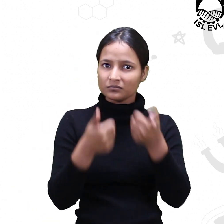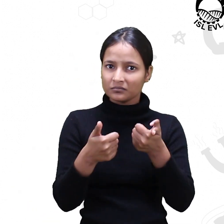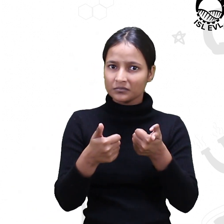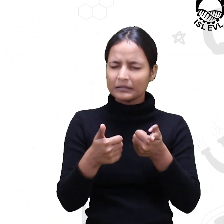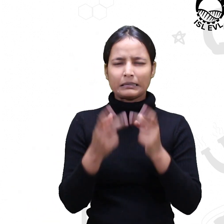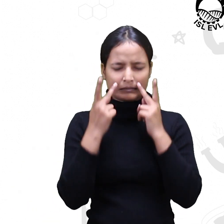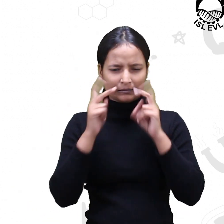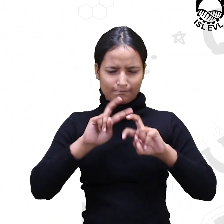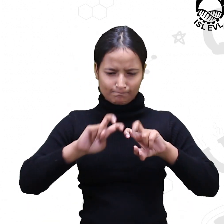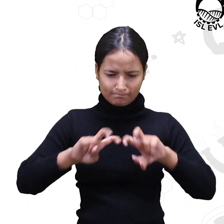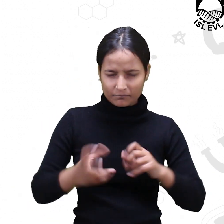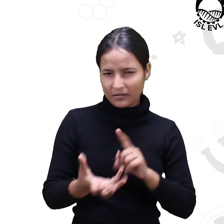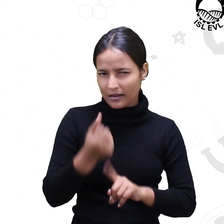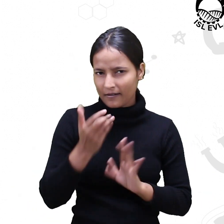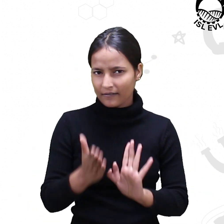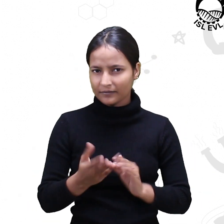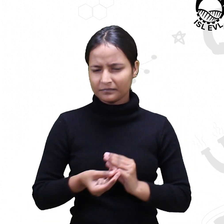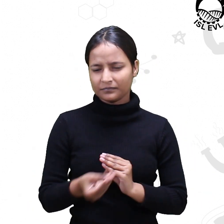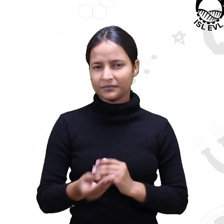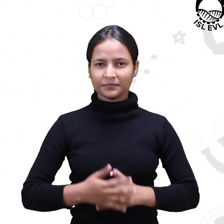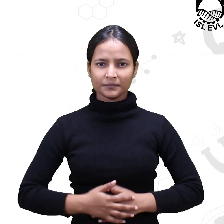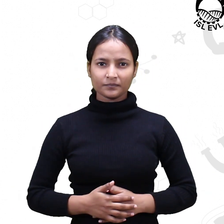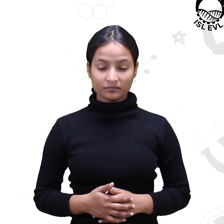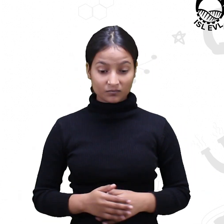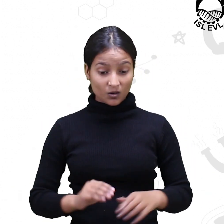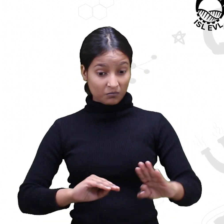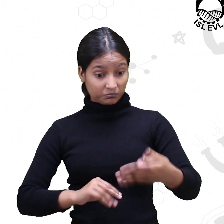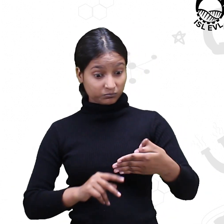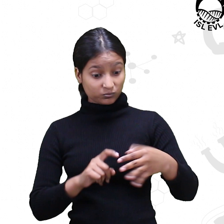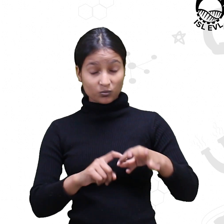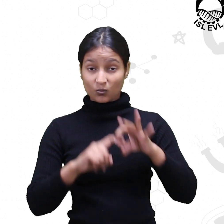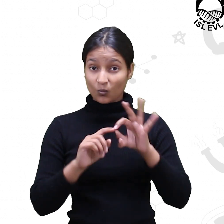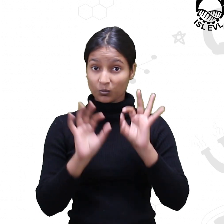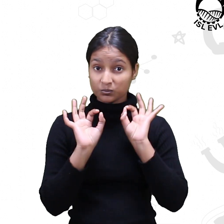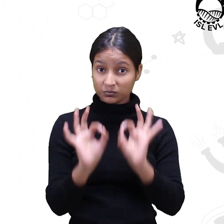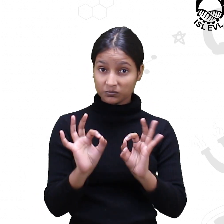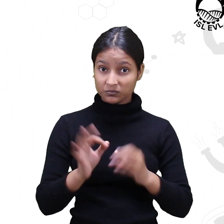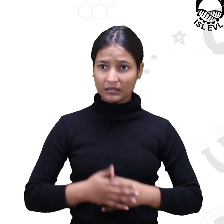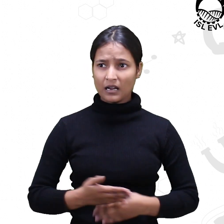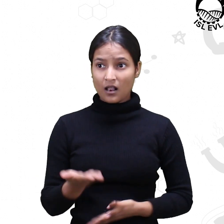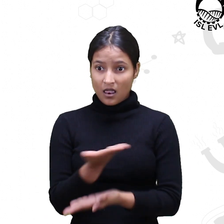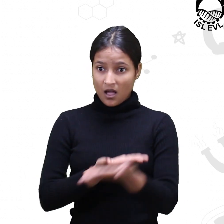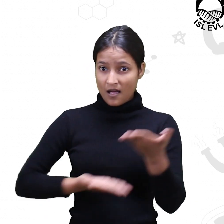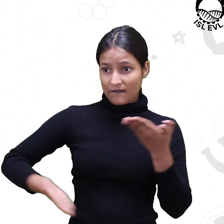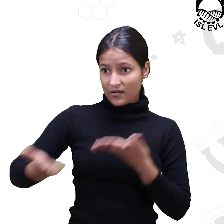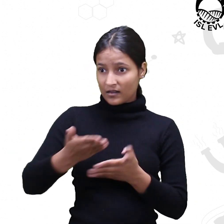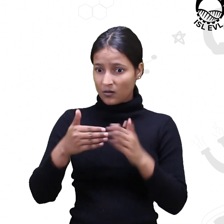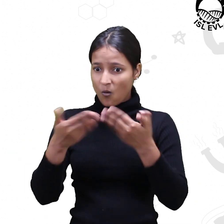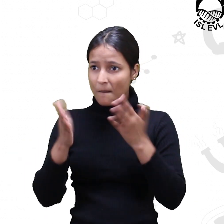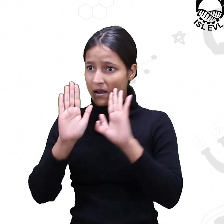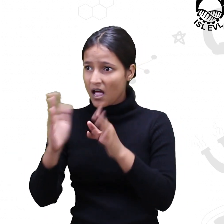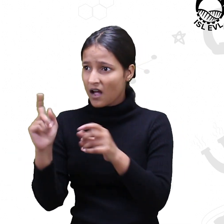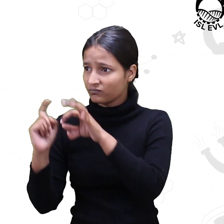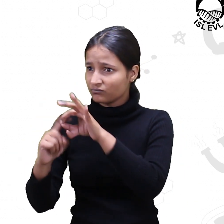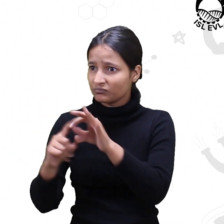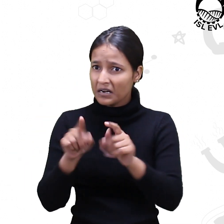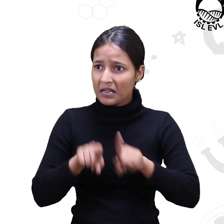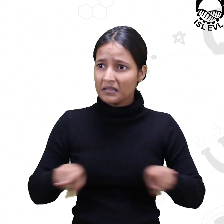Why do babies kick in the womb? This question has opened up so many areas of research. Then let's dive